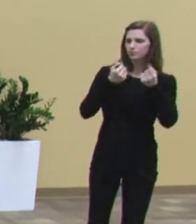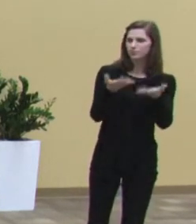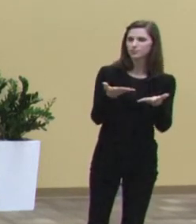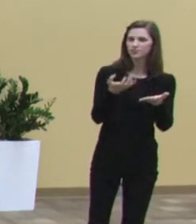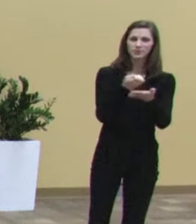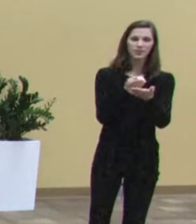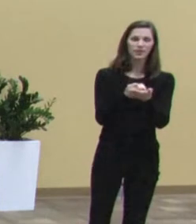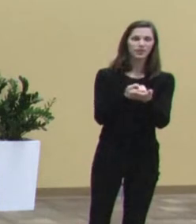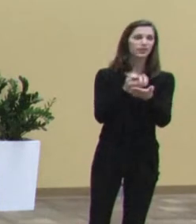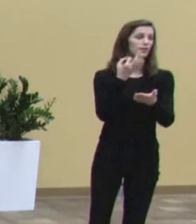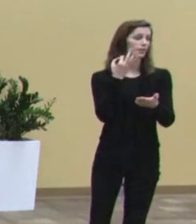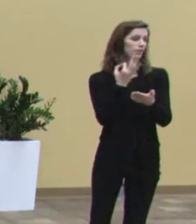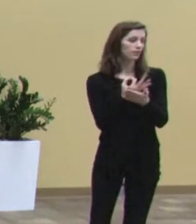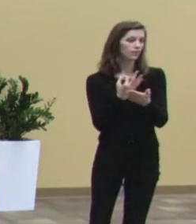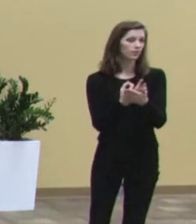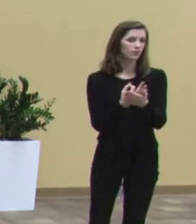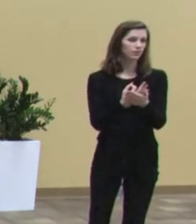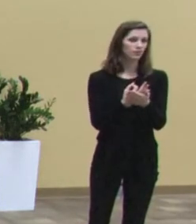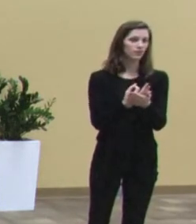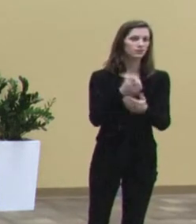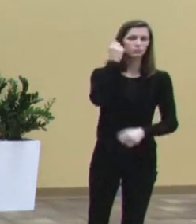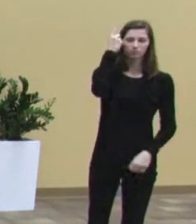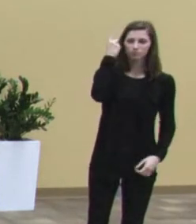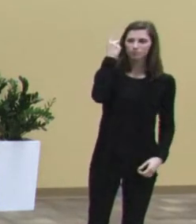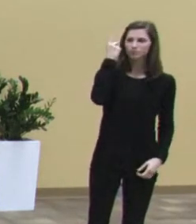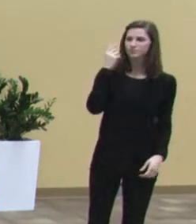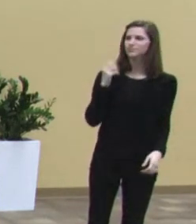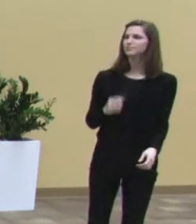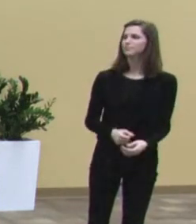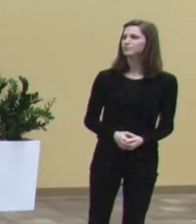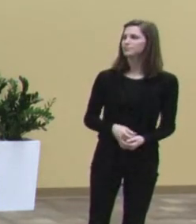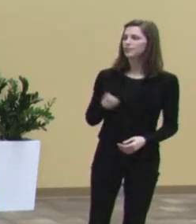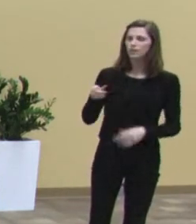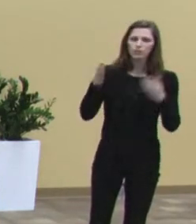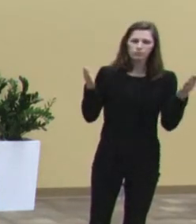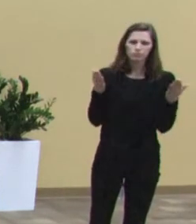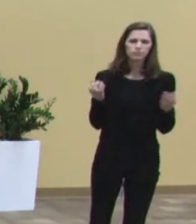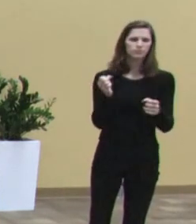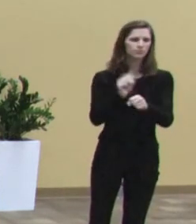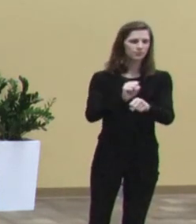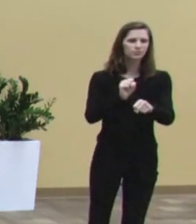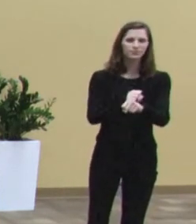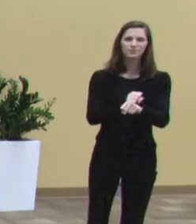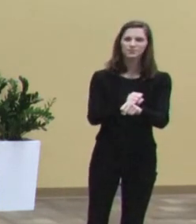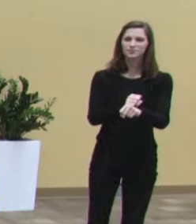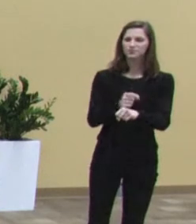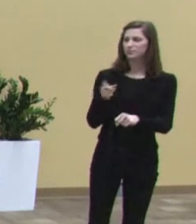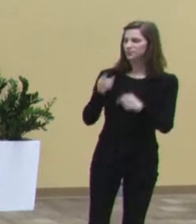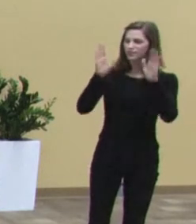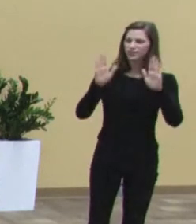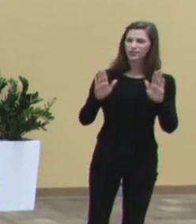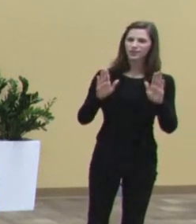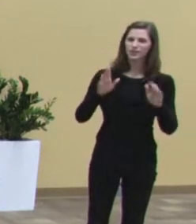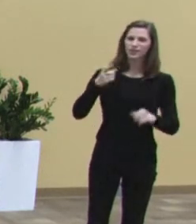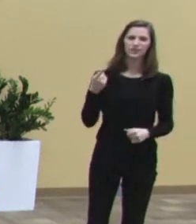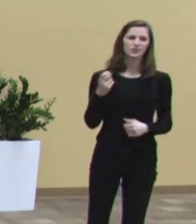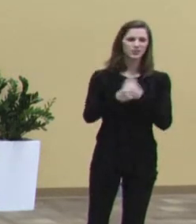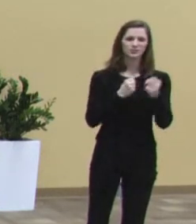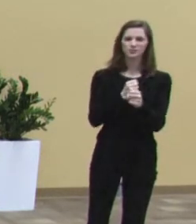literacy, workforce development, and she's doing a great job in her first year as that. So, welcome, India.